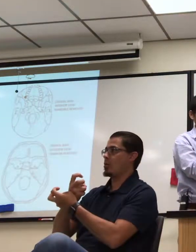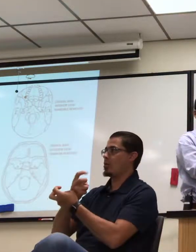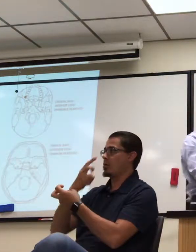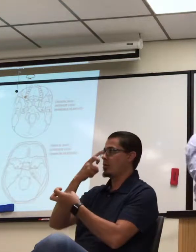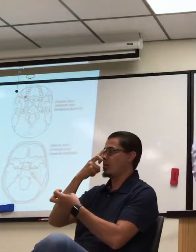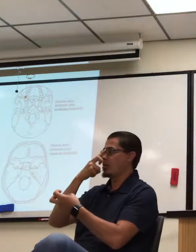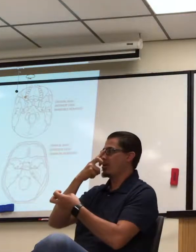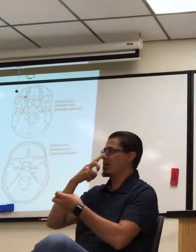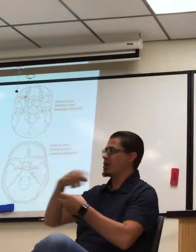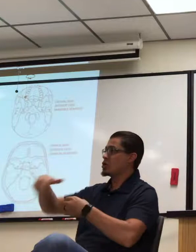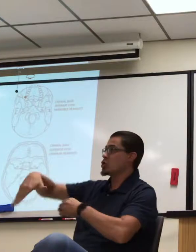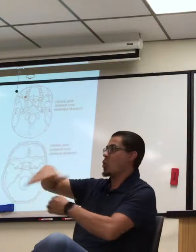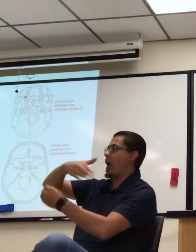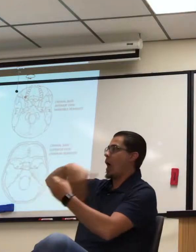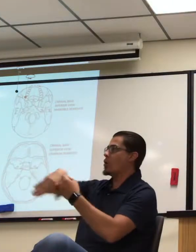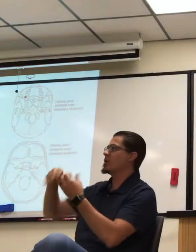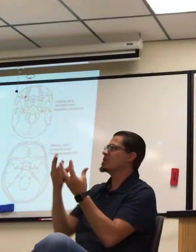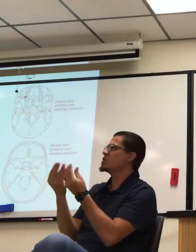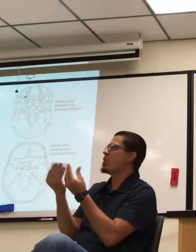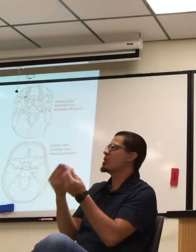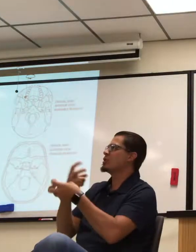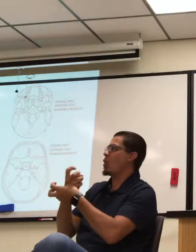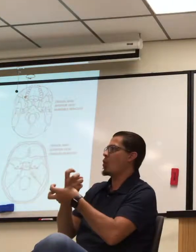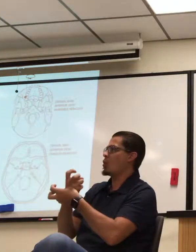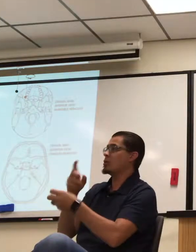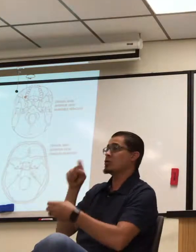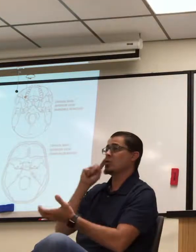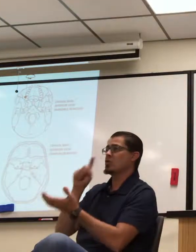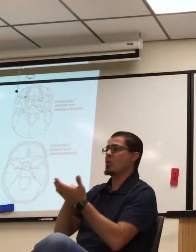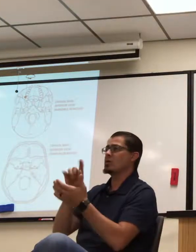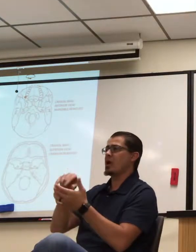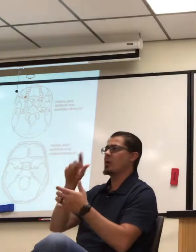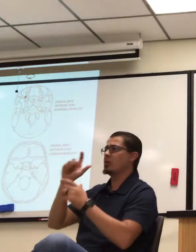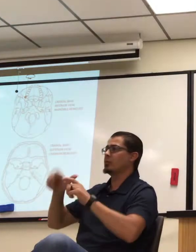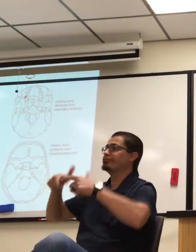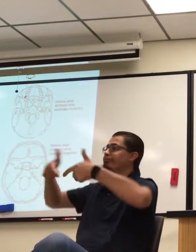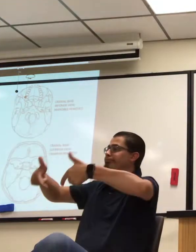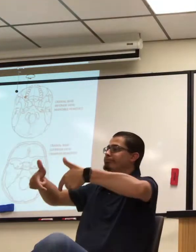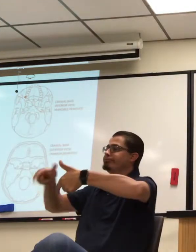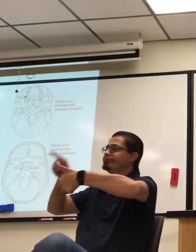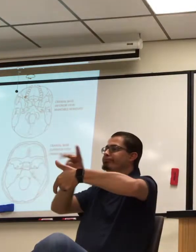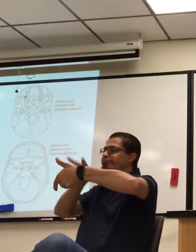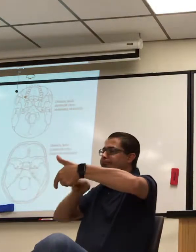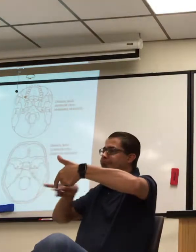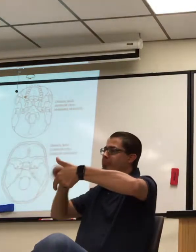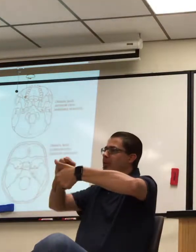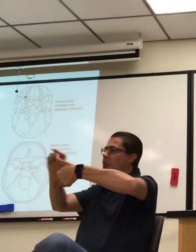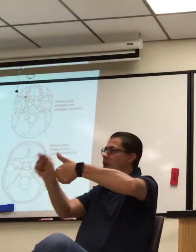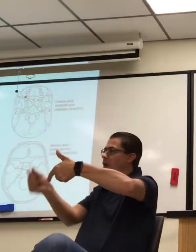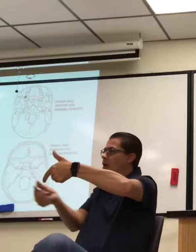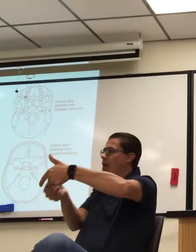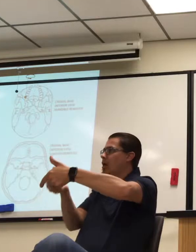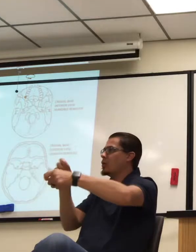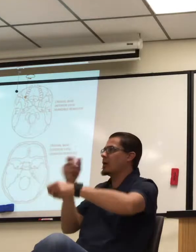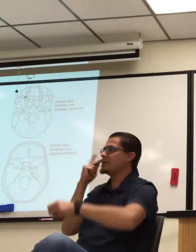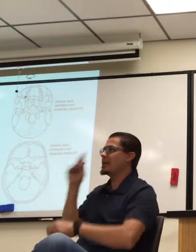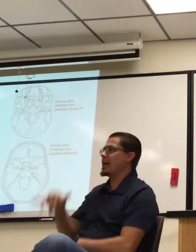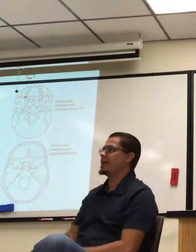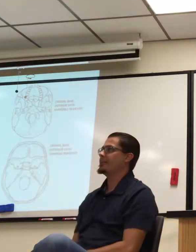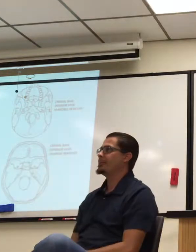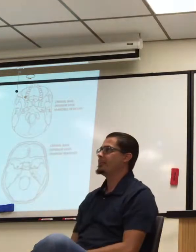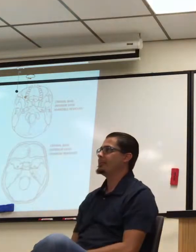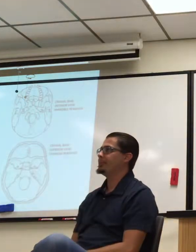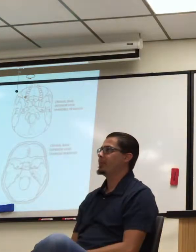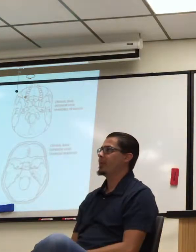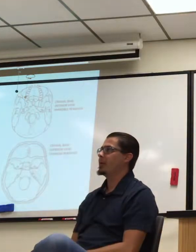surrounding spongy bone. You should notice that when you look at the cross section of flat bones. So I